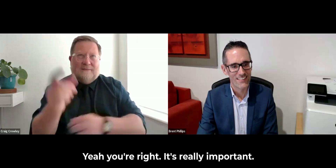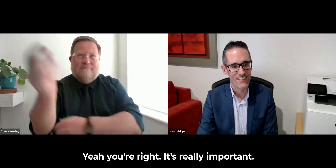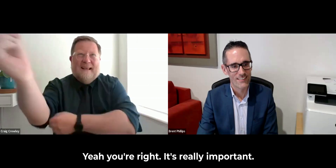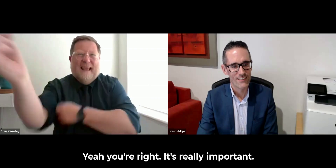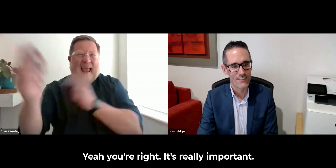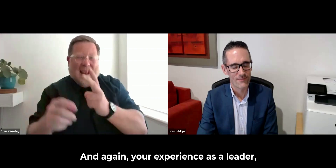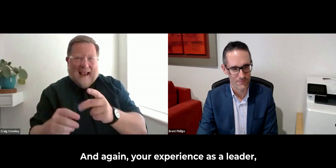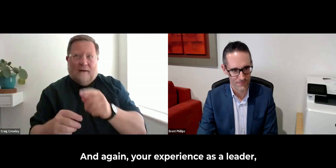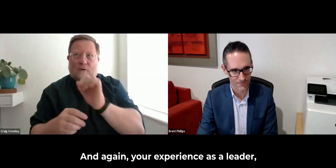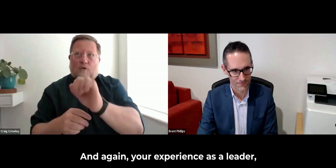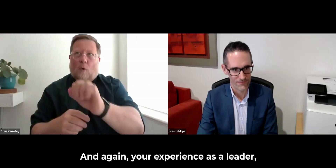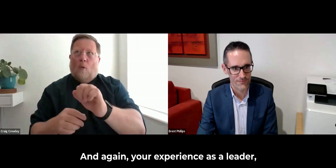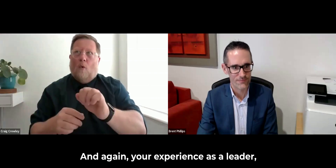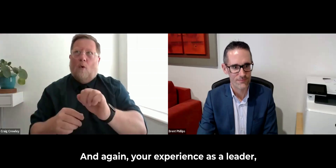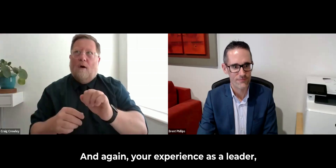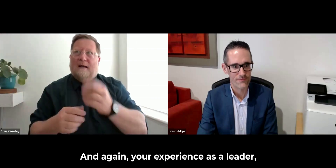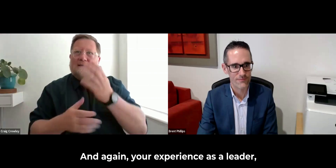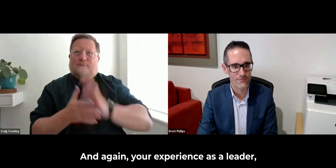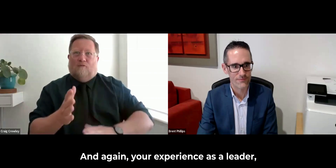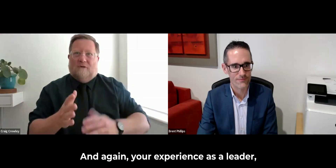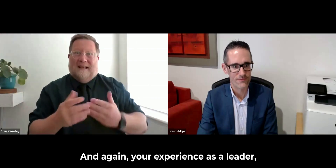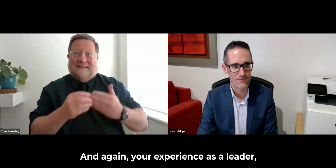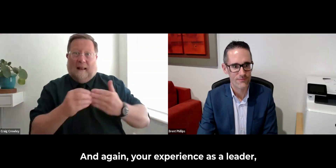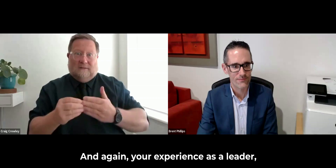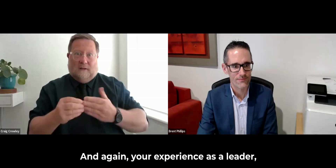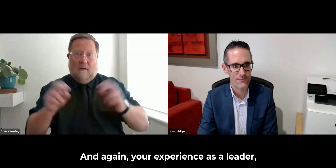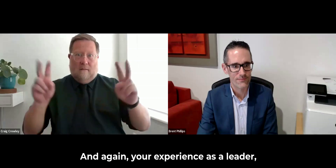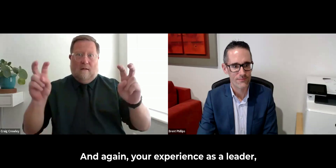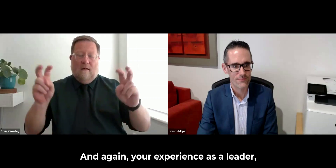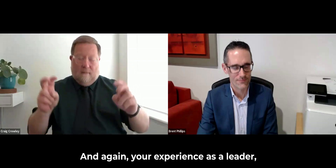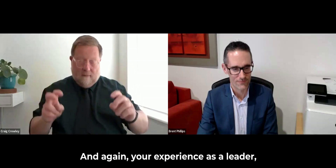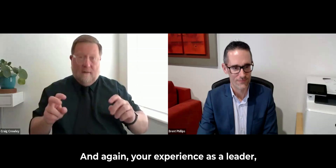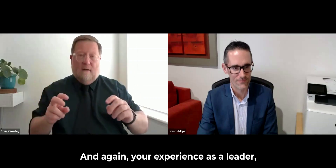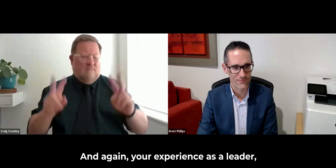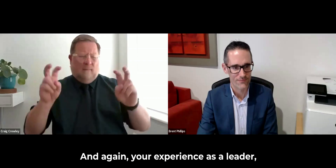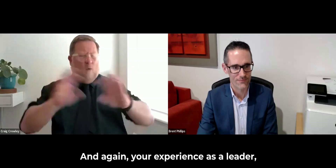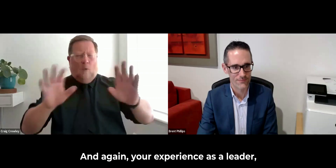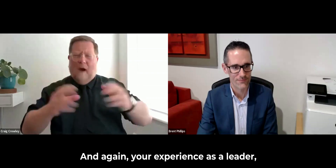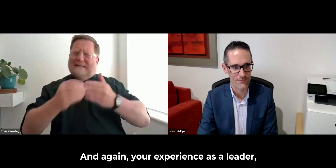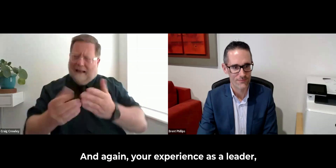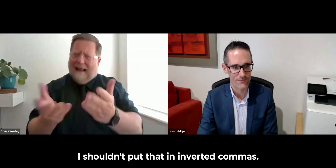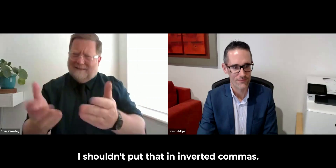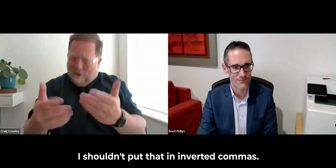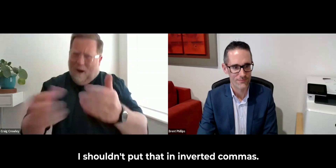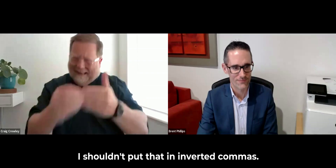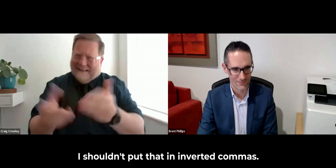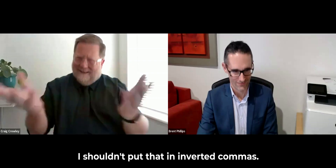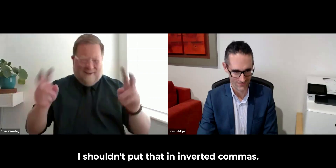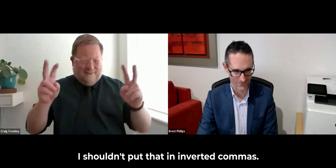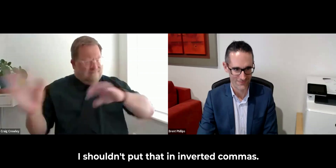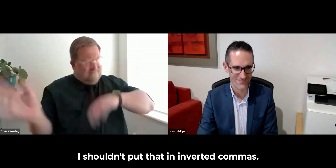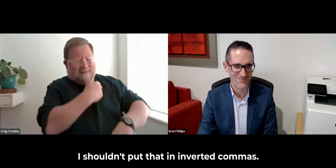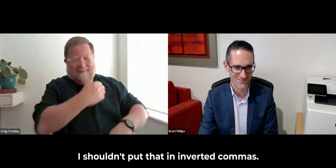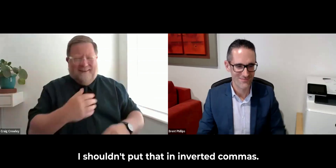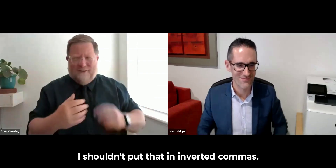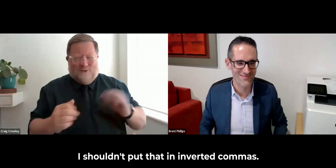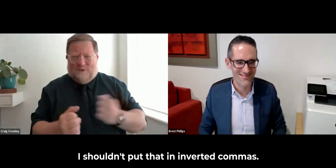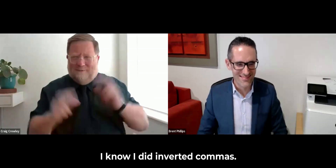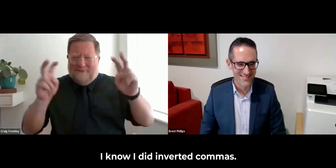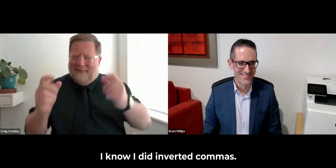important. And again, your experience as a leader, I shouldn't put that in inverted commas. I know I